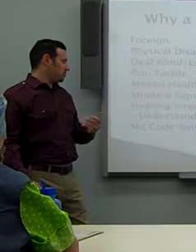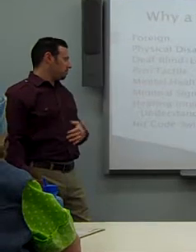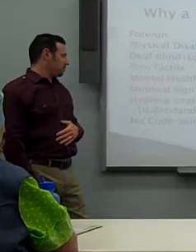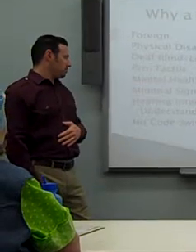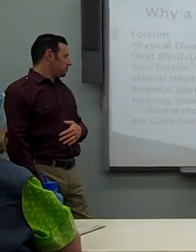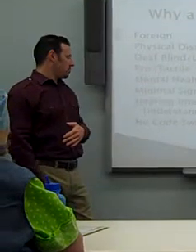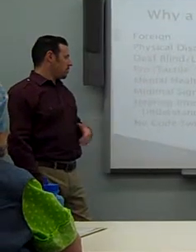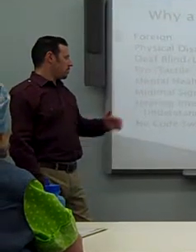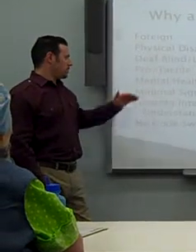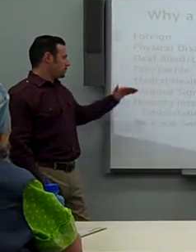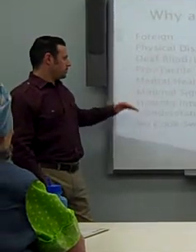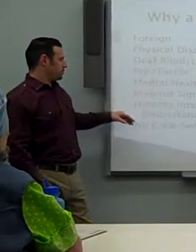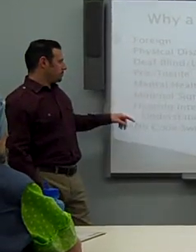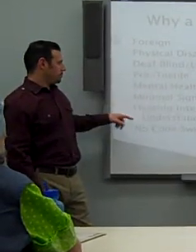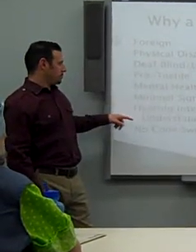different language, it impacts